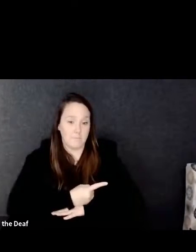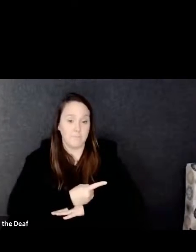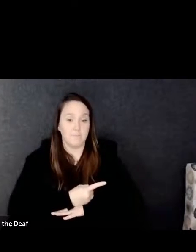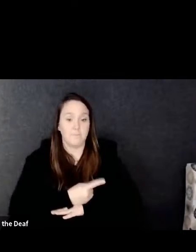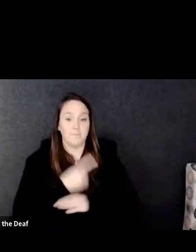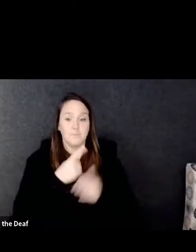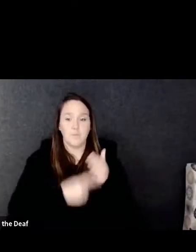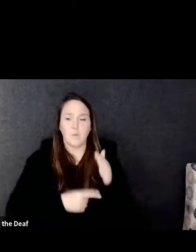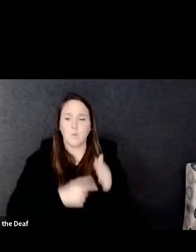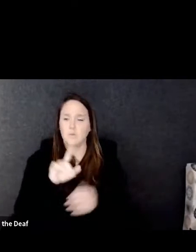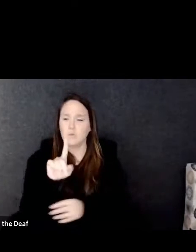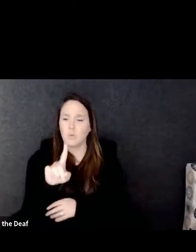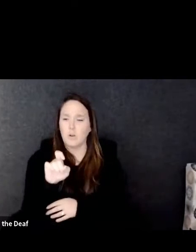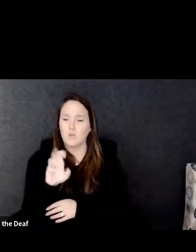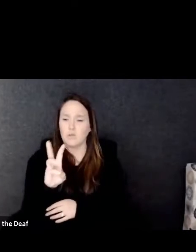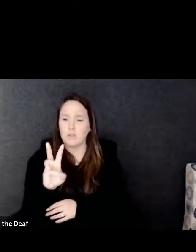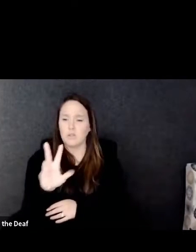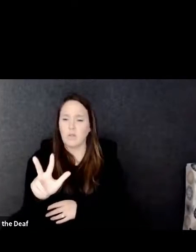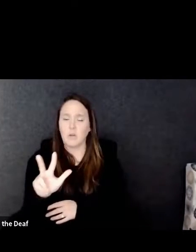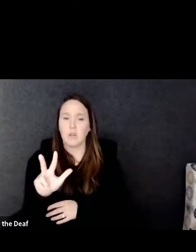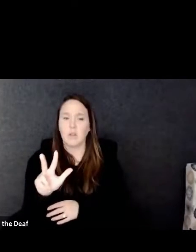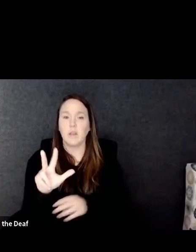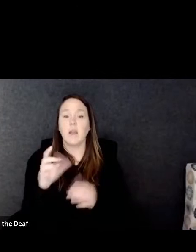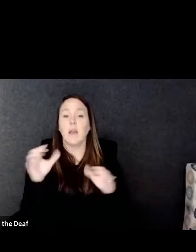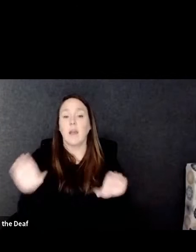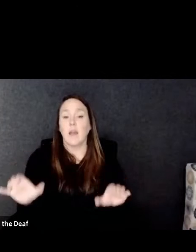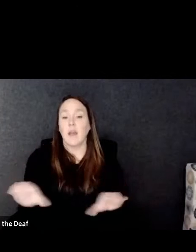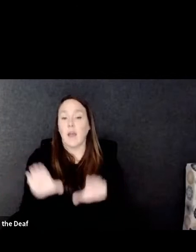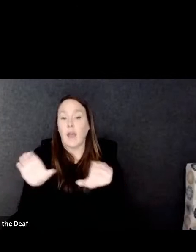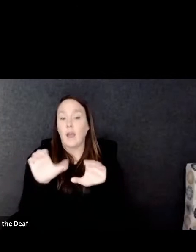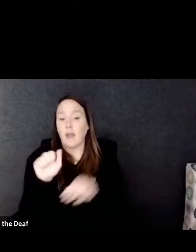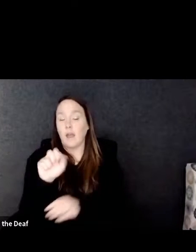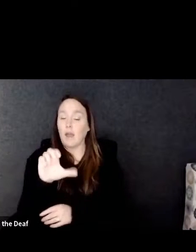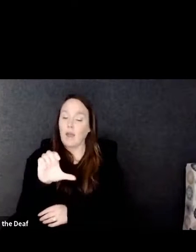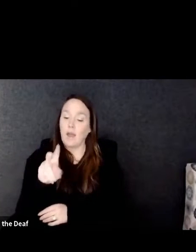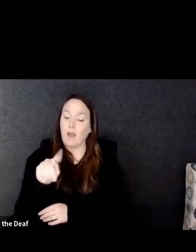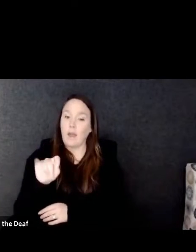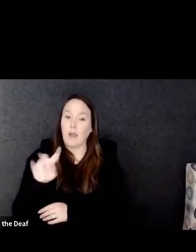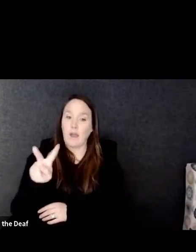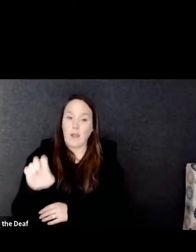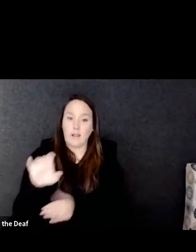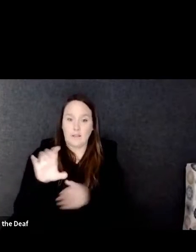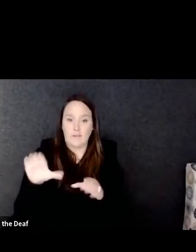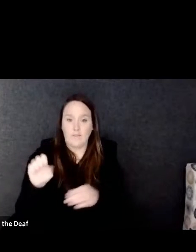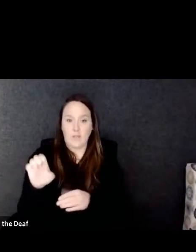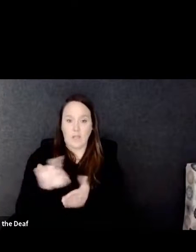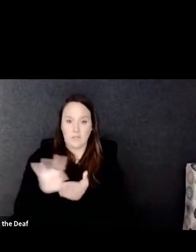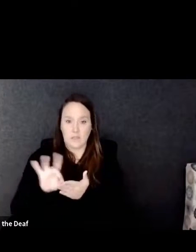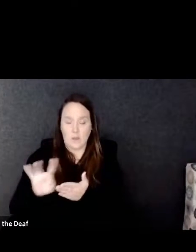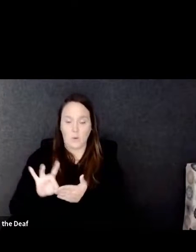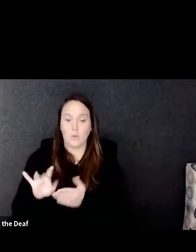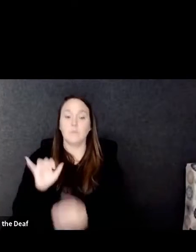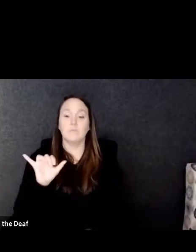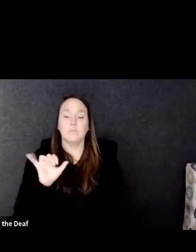the 163 reference? The active case count. Oh, okay. By 163. My bad. I'm sorry.